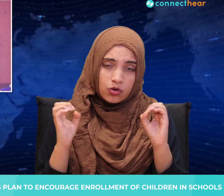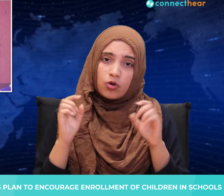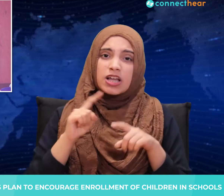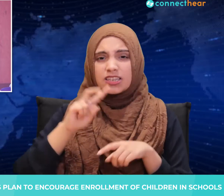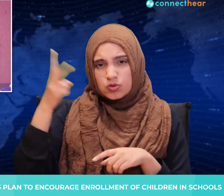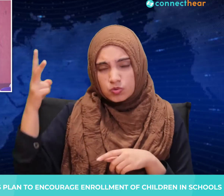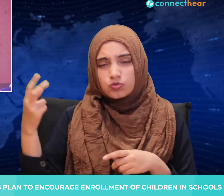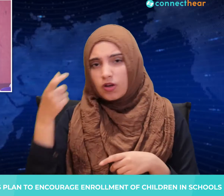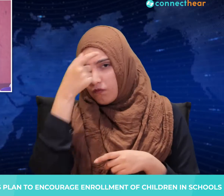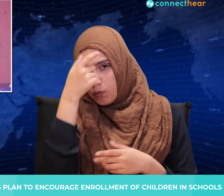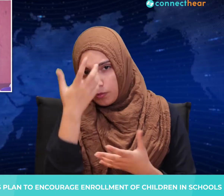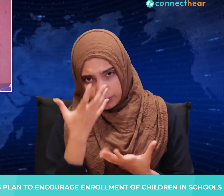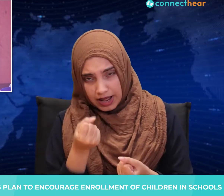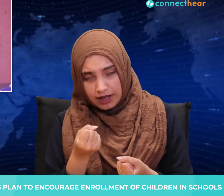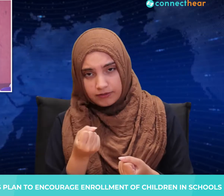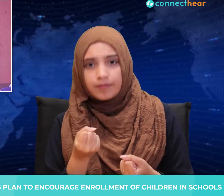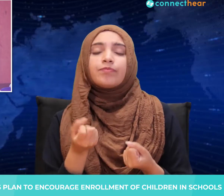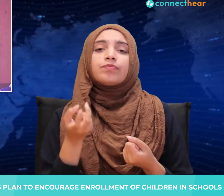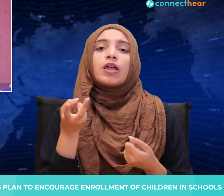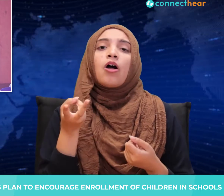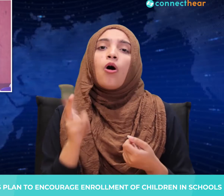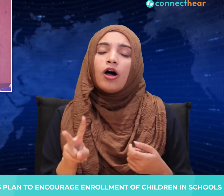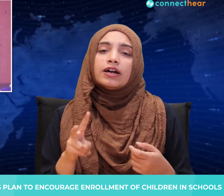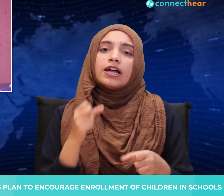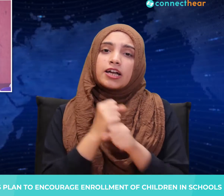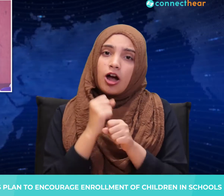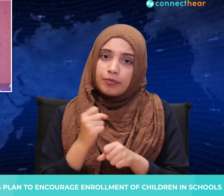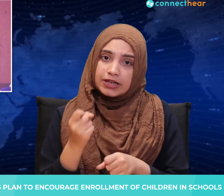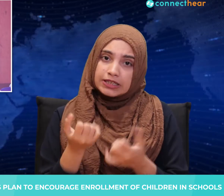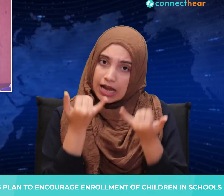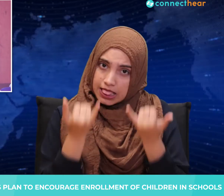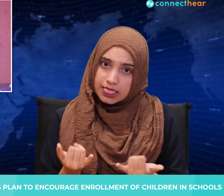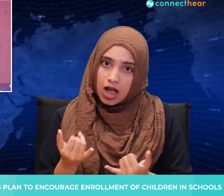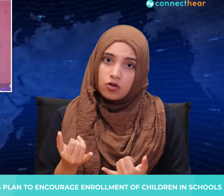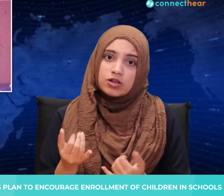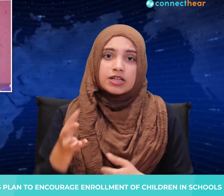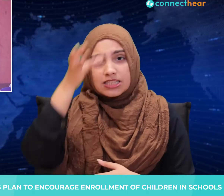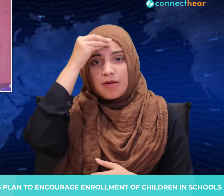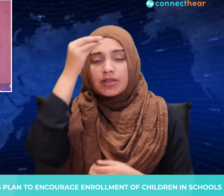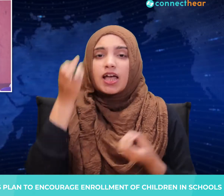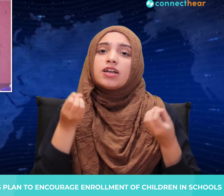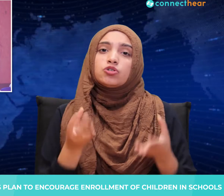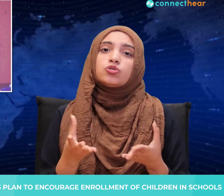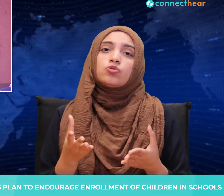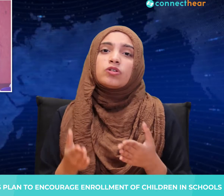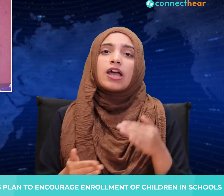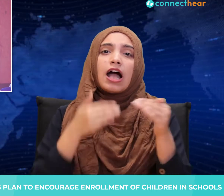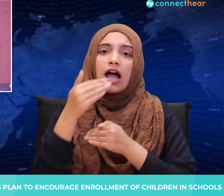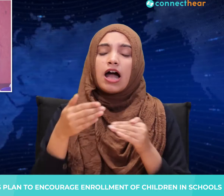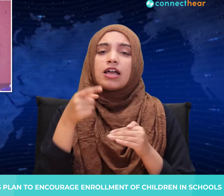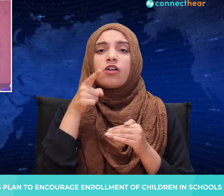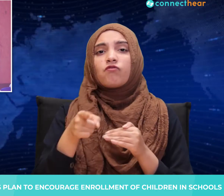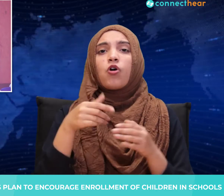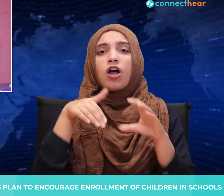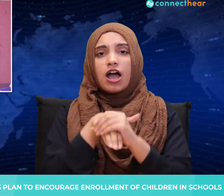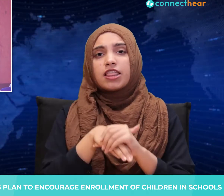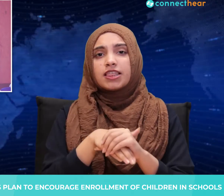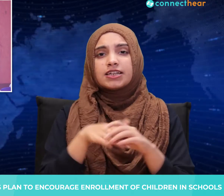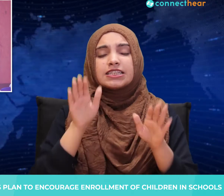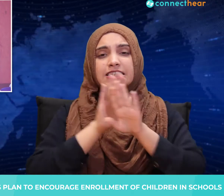The Premier said the government would take measures to weed out ghost schools, and for that, it would use